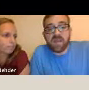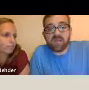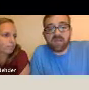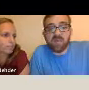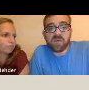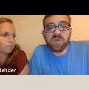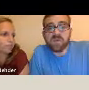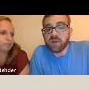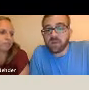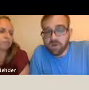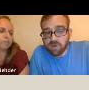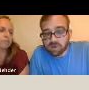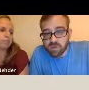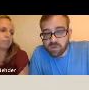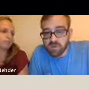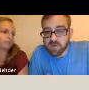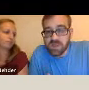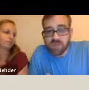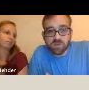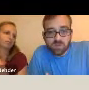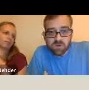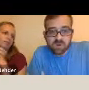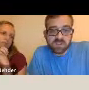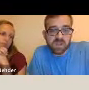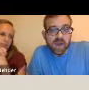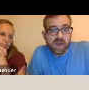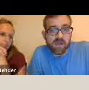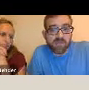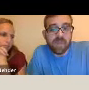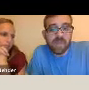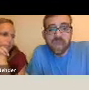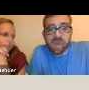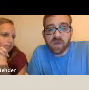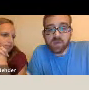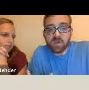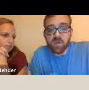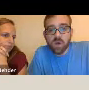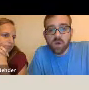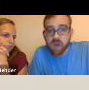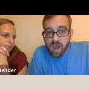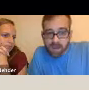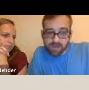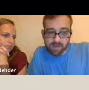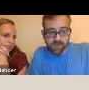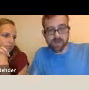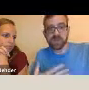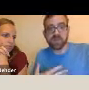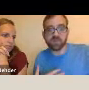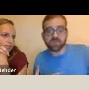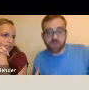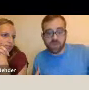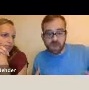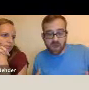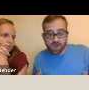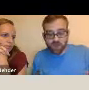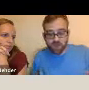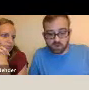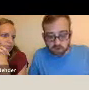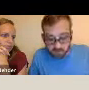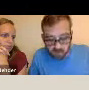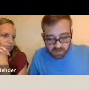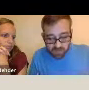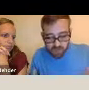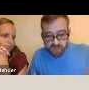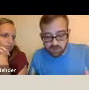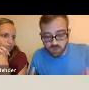The next thing that we did is the intercultural communications course. And what I want to highlight here is, so when you